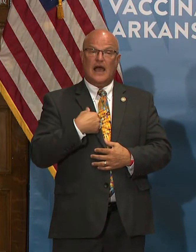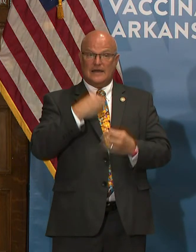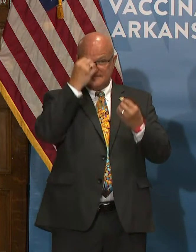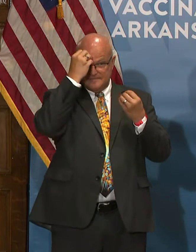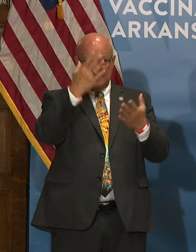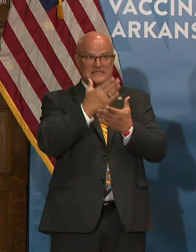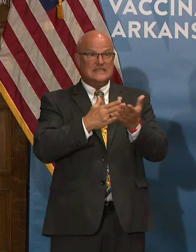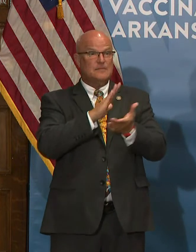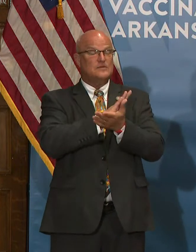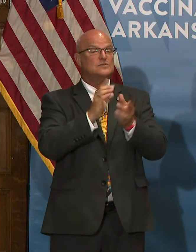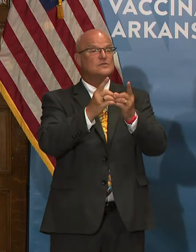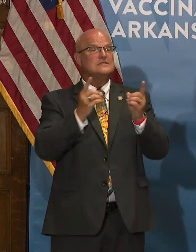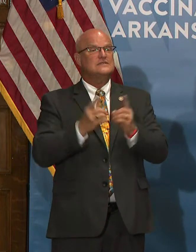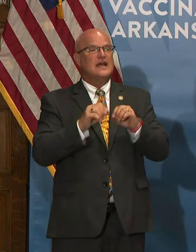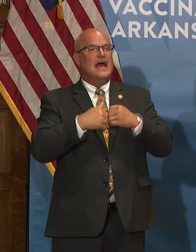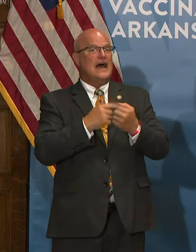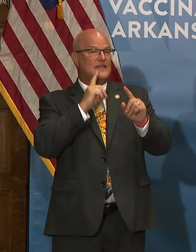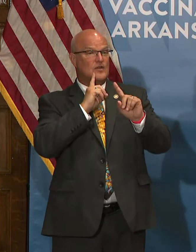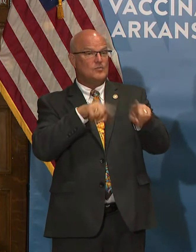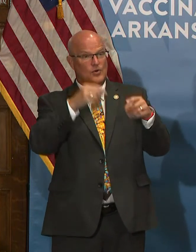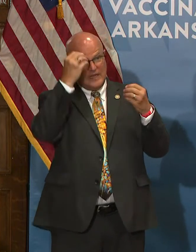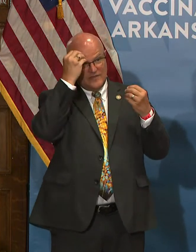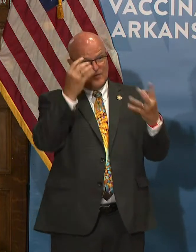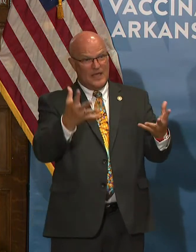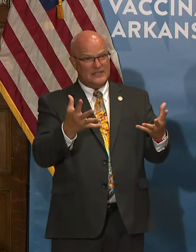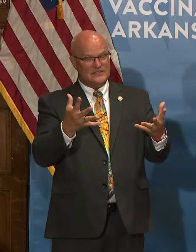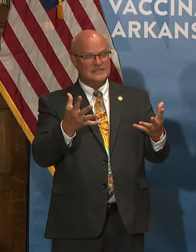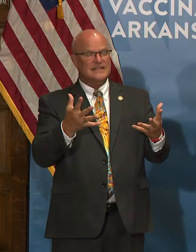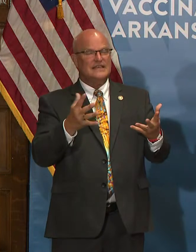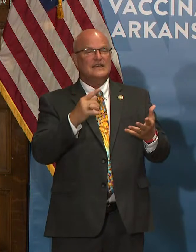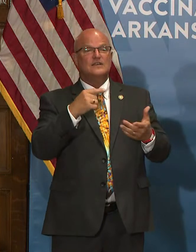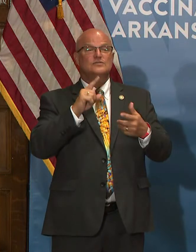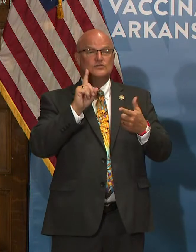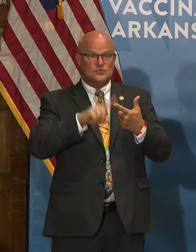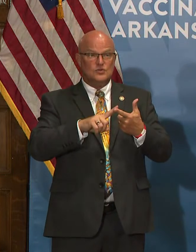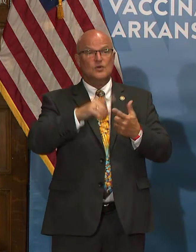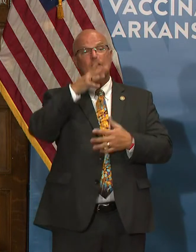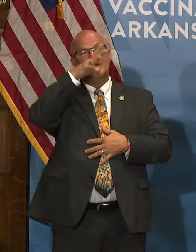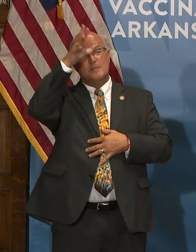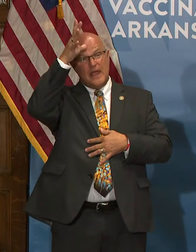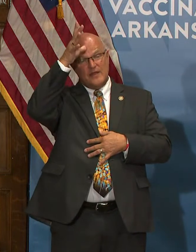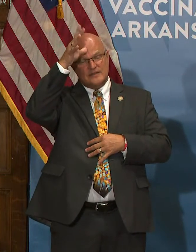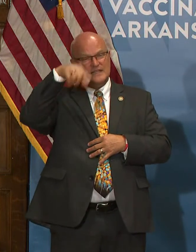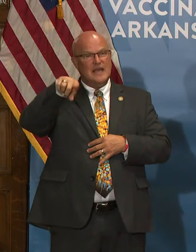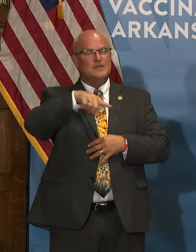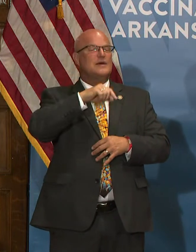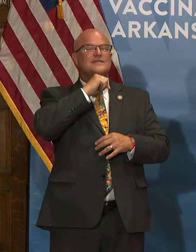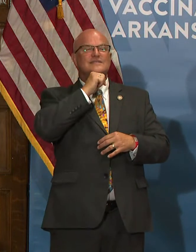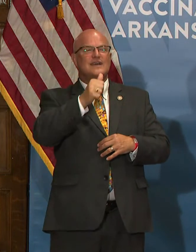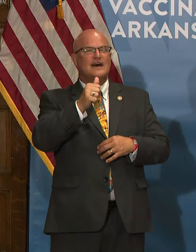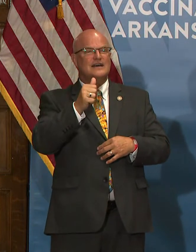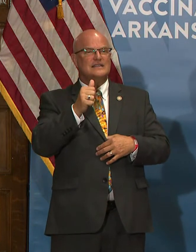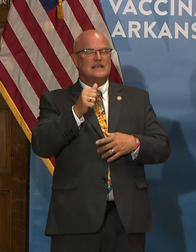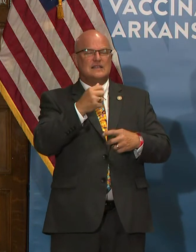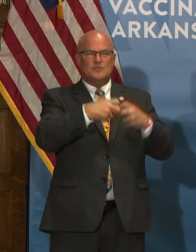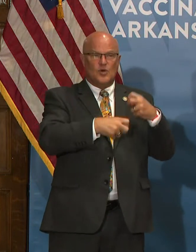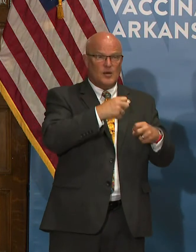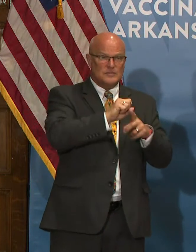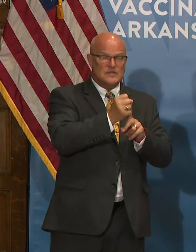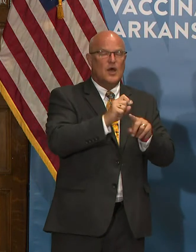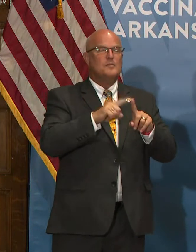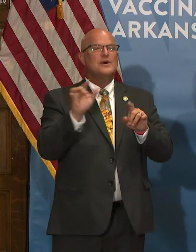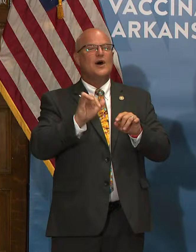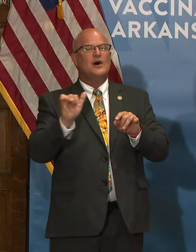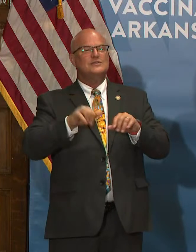the school districts in how they're reporting information to parents to help people better understand not just the situation in the schools,